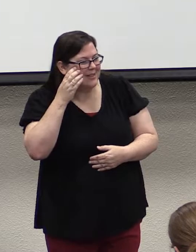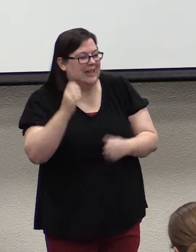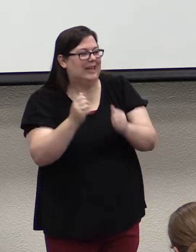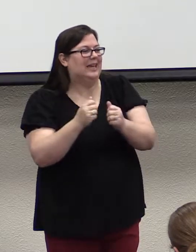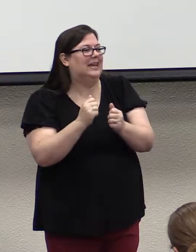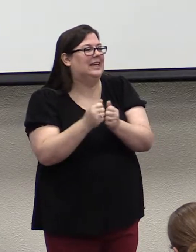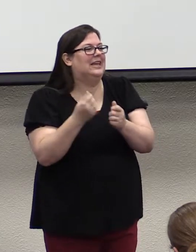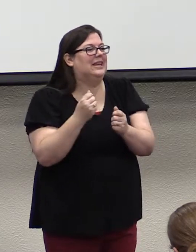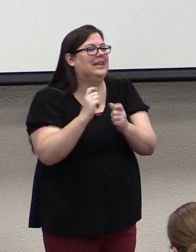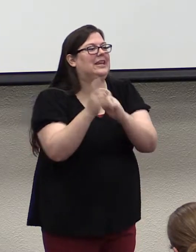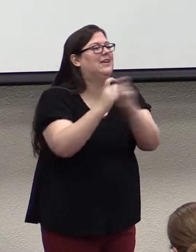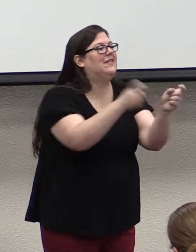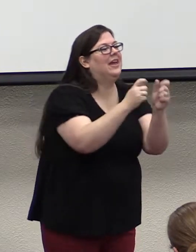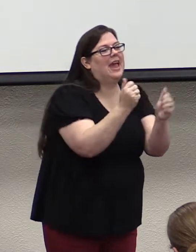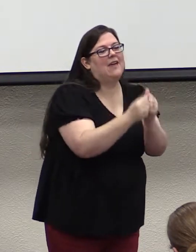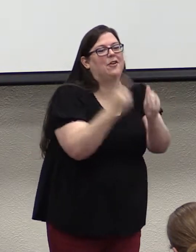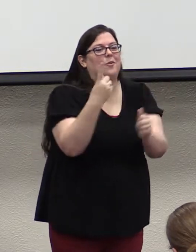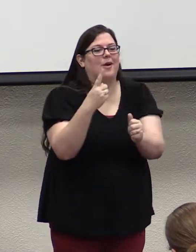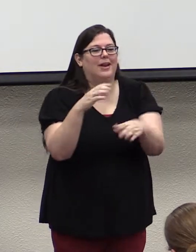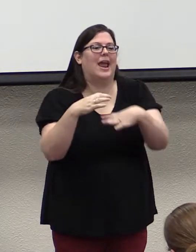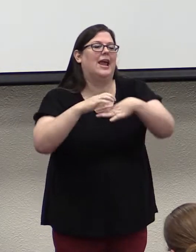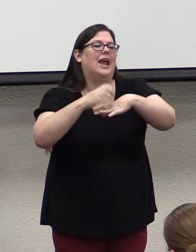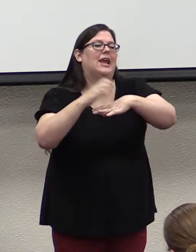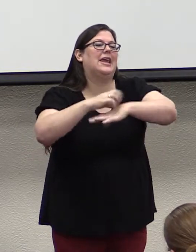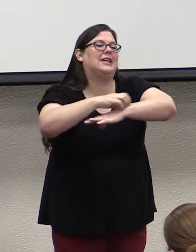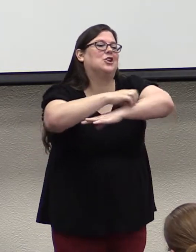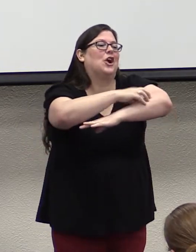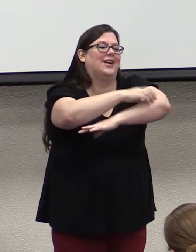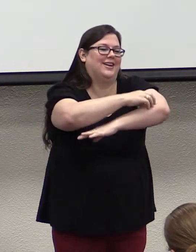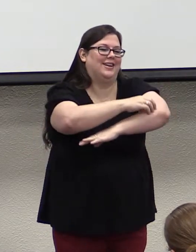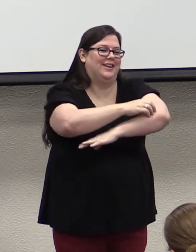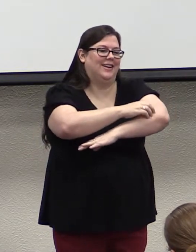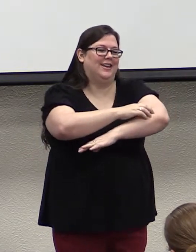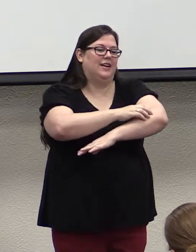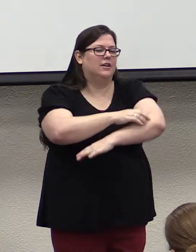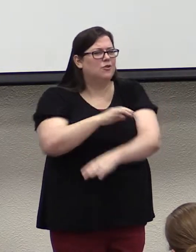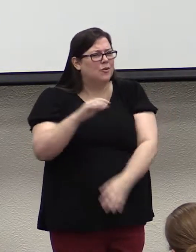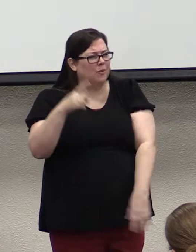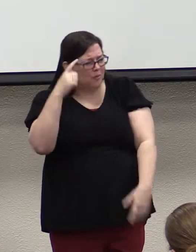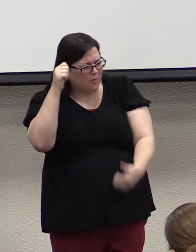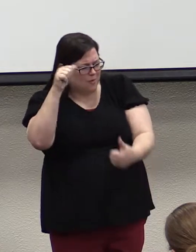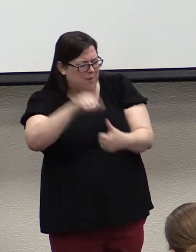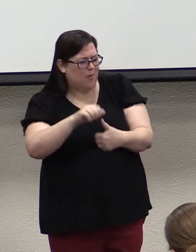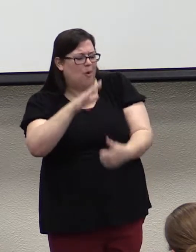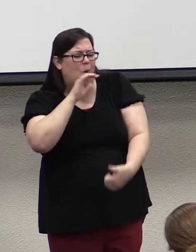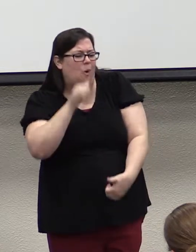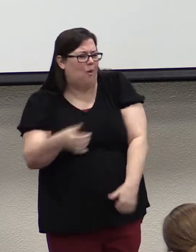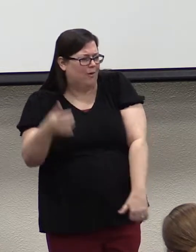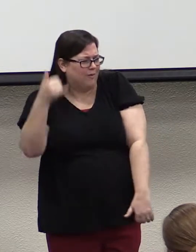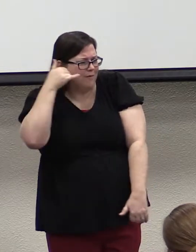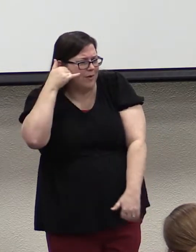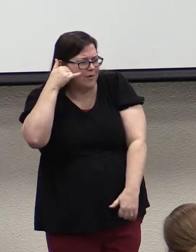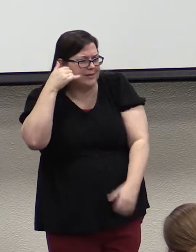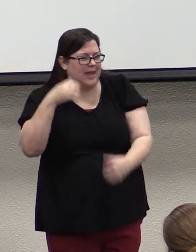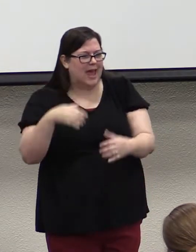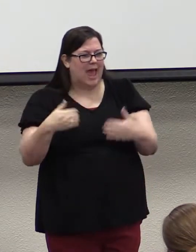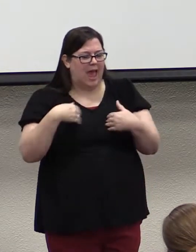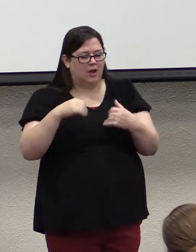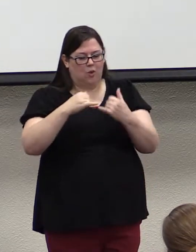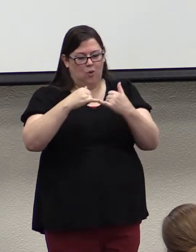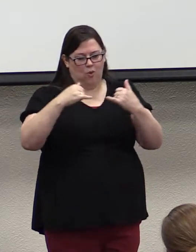that. I think it has to stay plugged in, like a landline. Remember those? It has to stay plugged